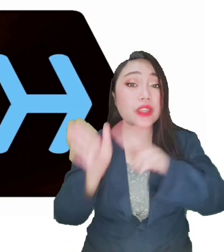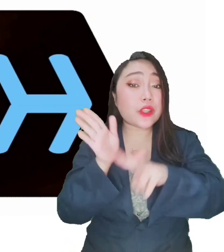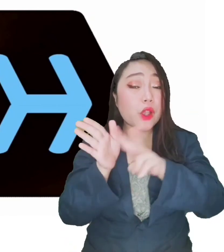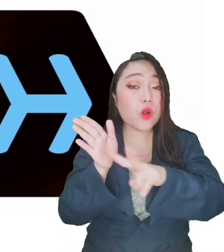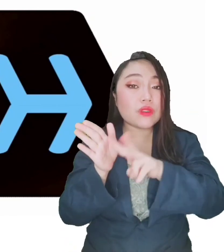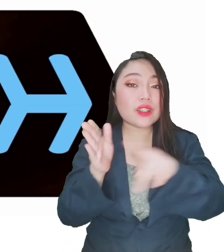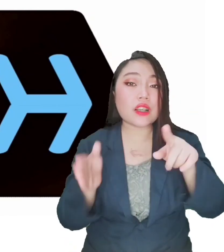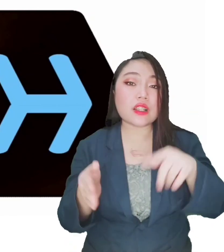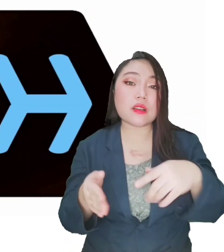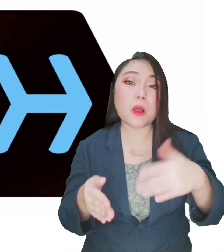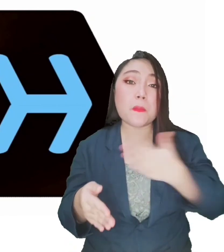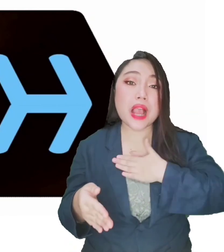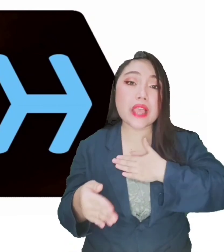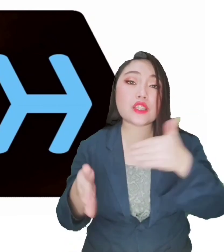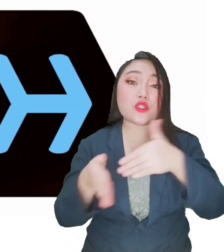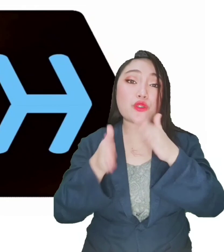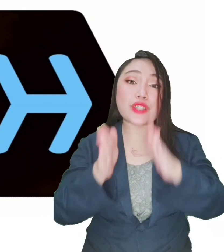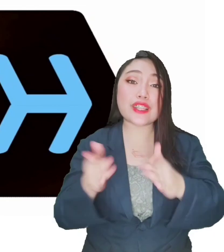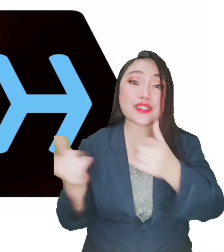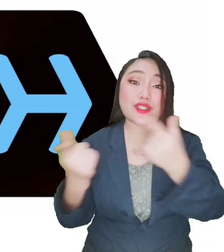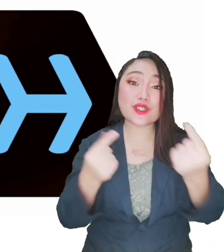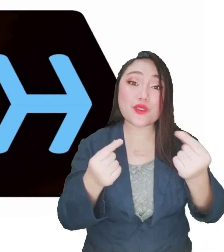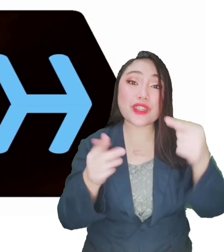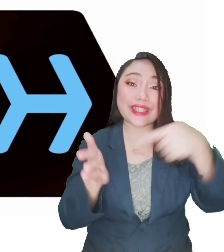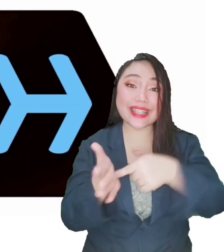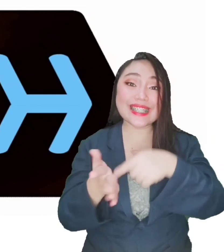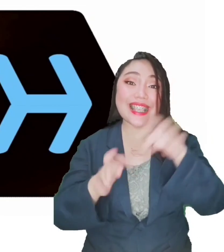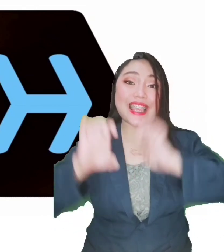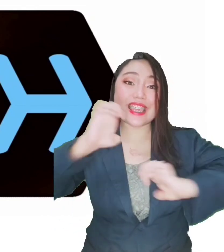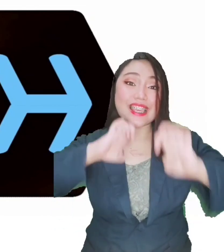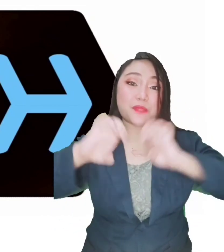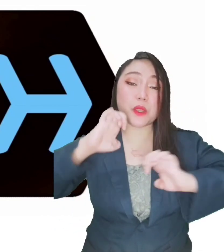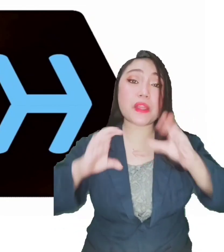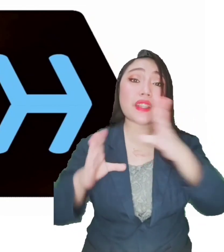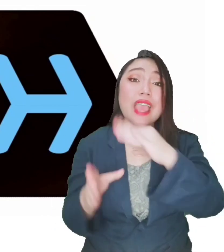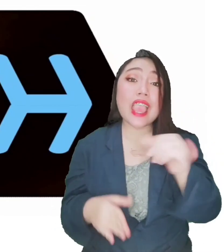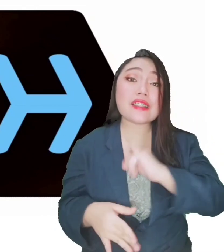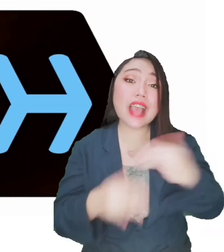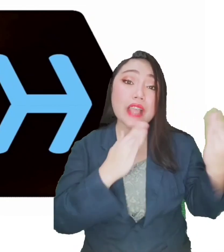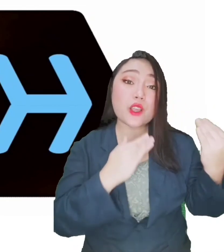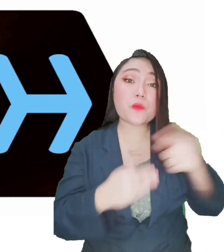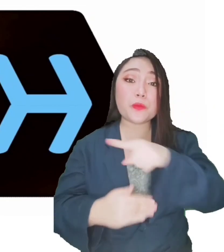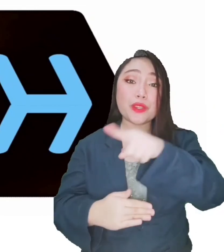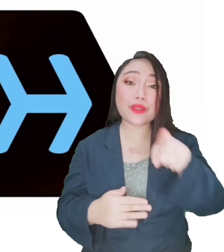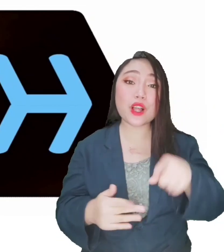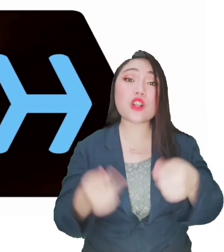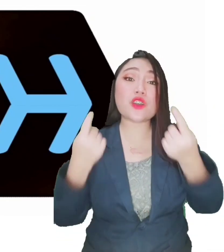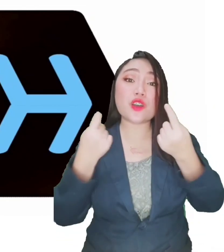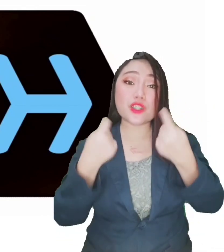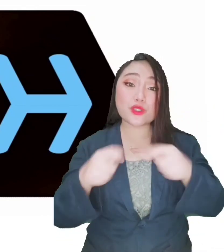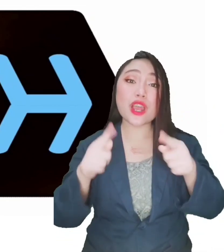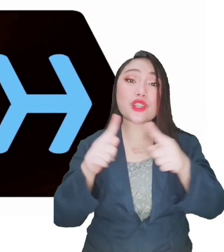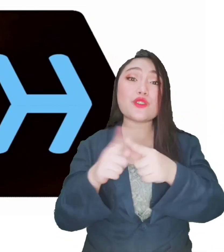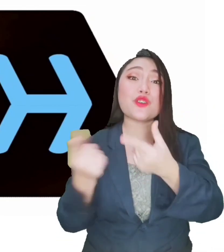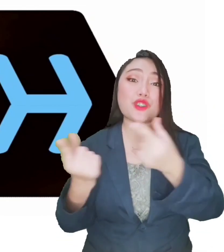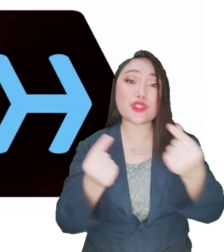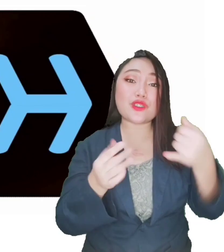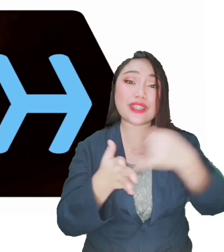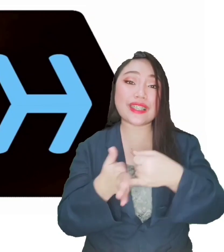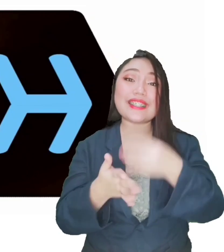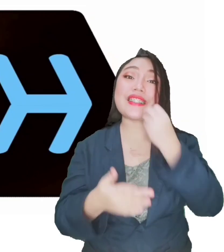this video, and then I will also show you some of my students who did this experiment